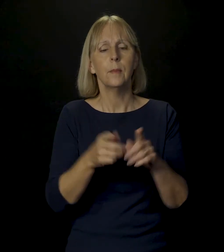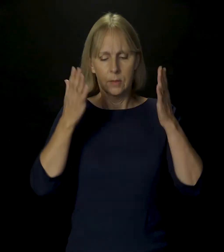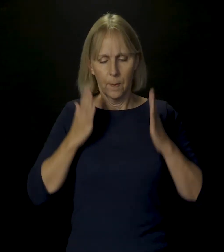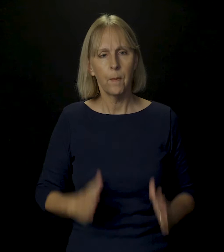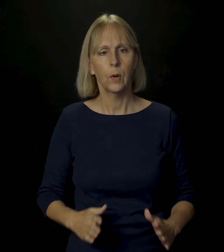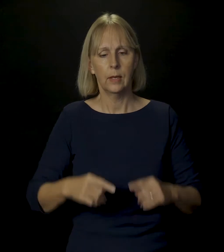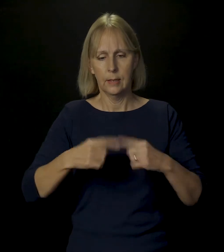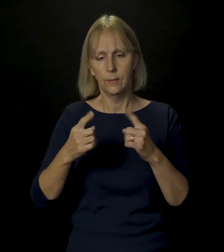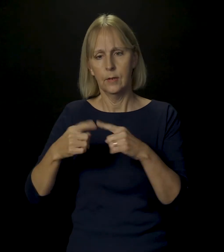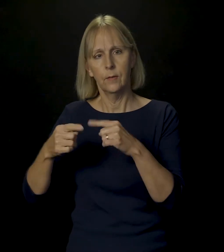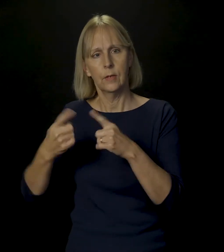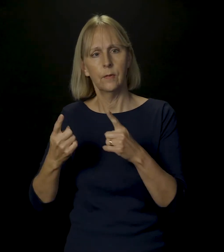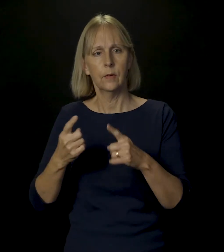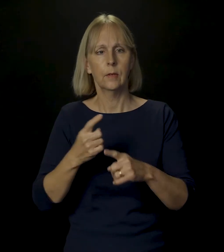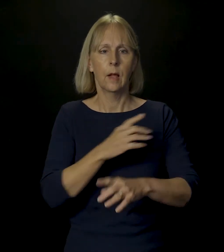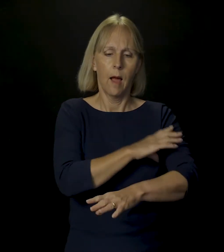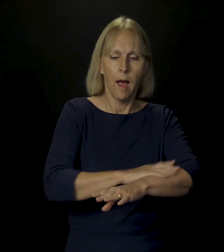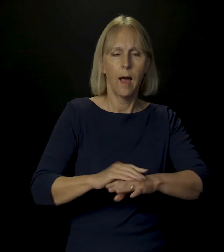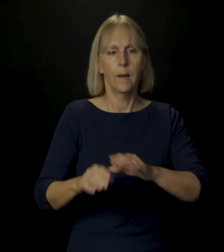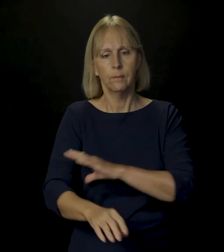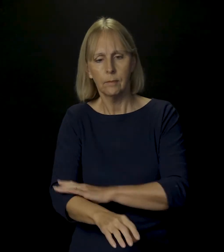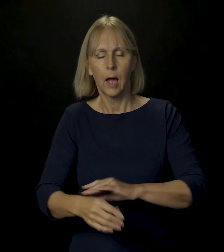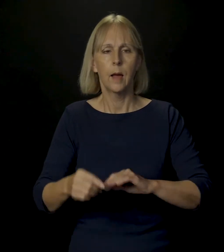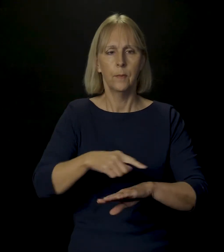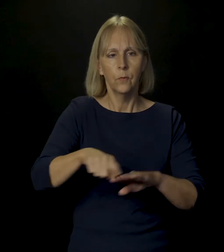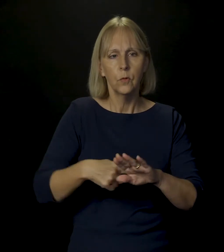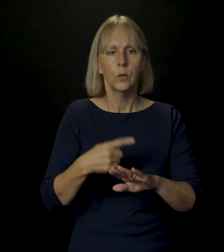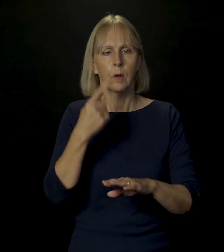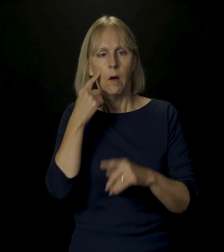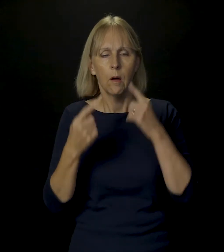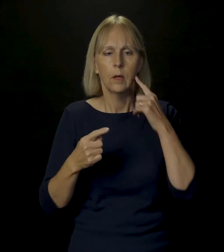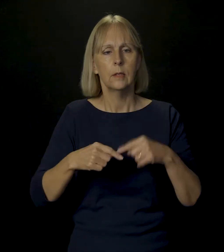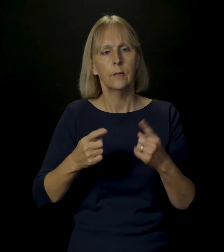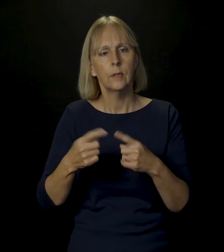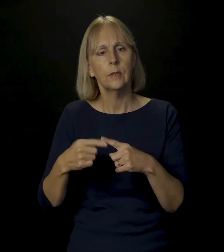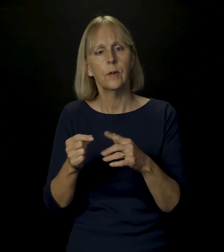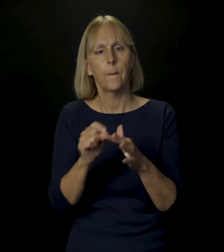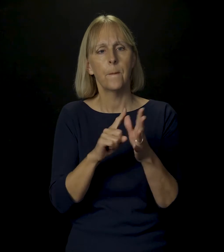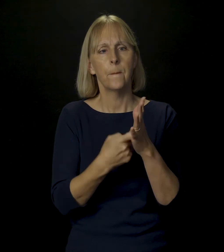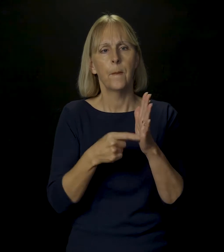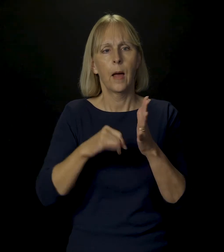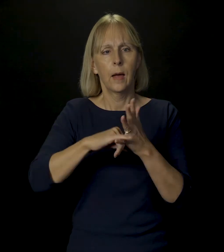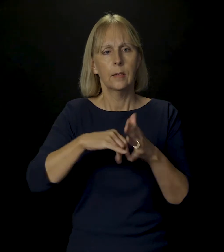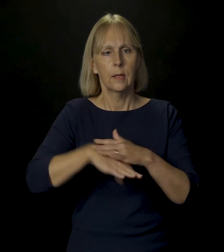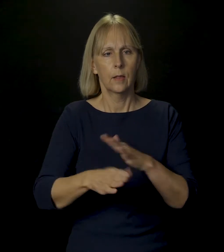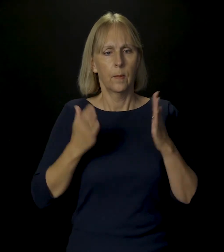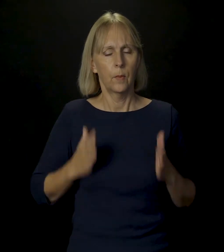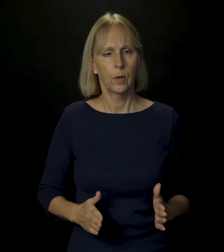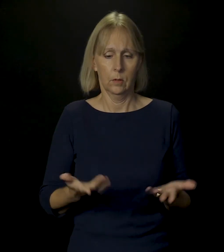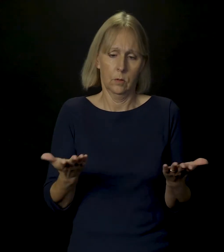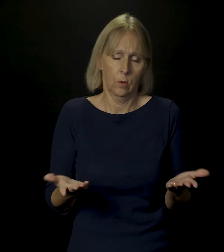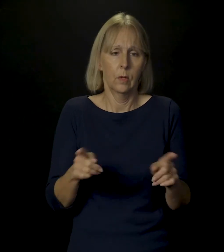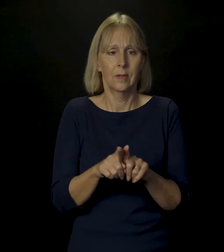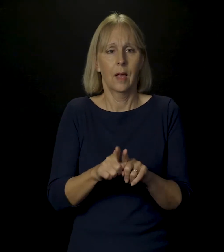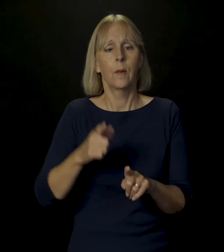dysfunctional And slightly wonky body And nobody wants that The reason we need Different parts Is there are different roles And we have different